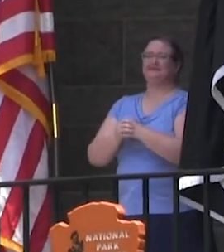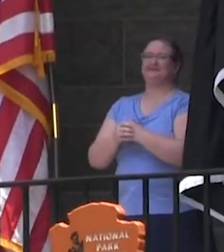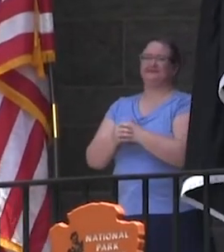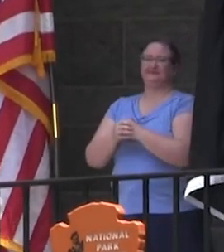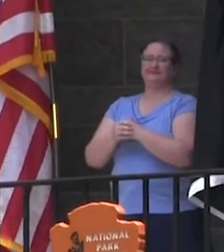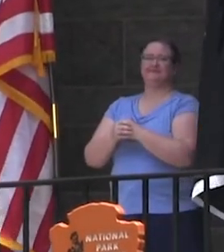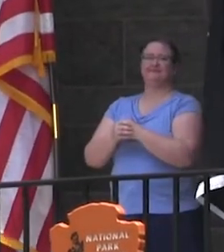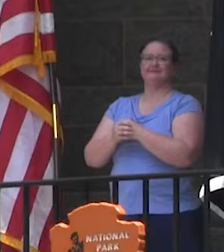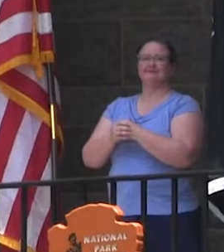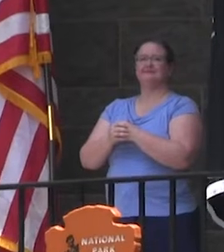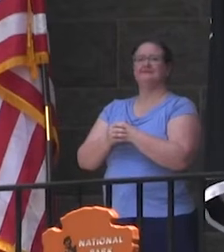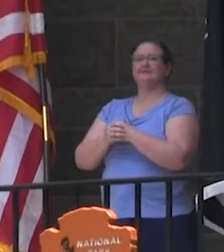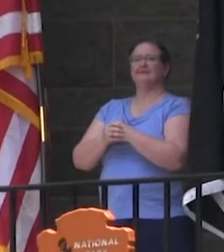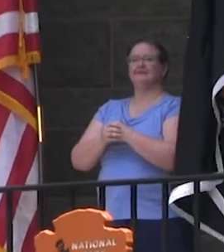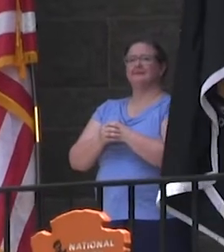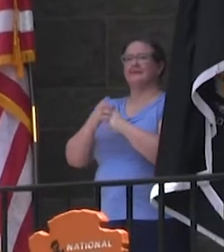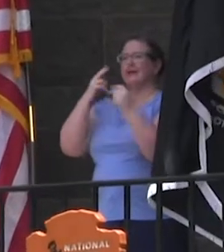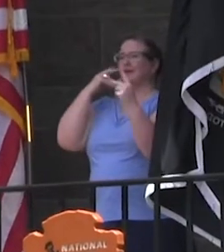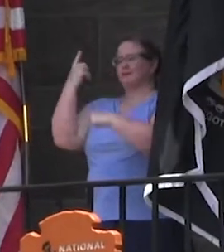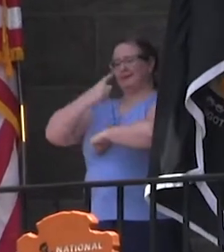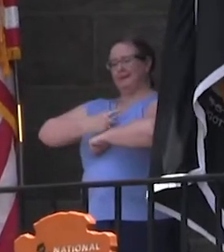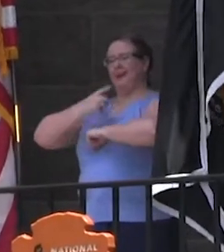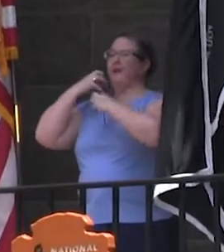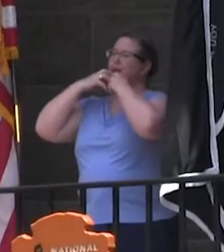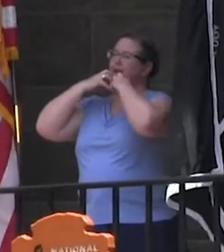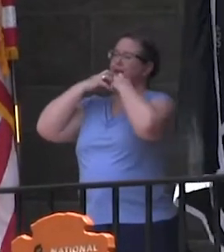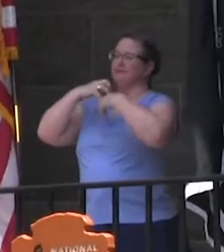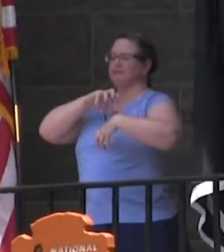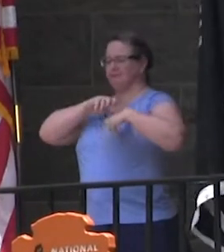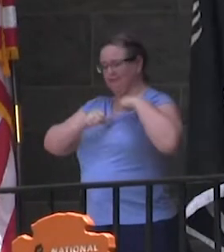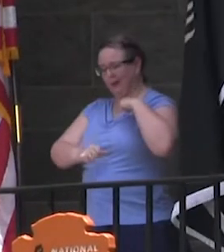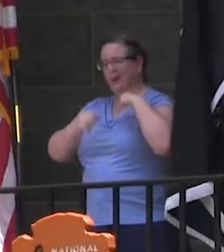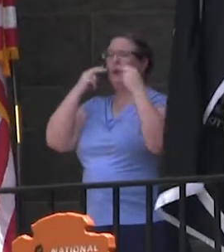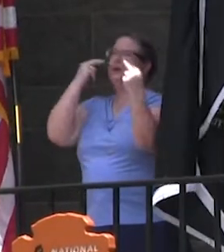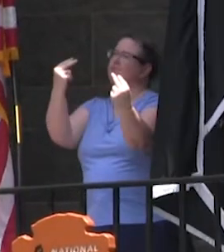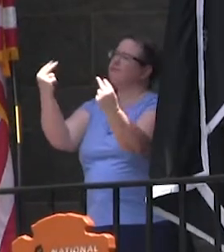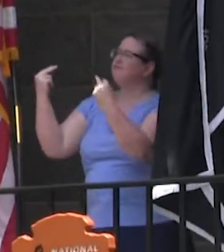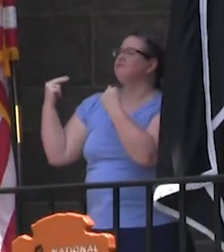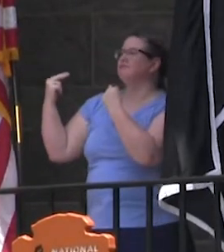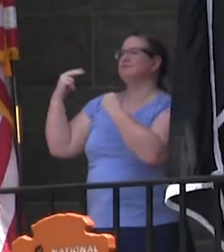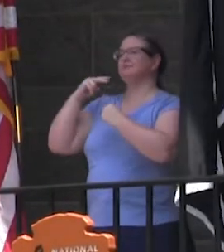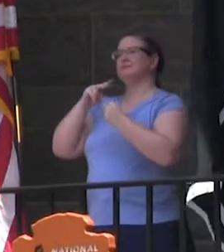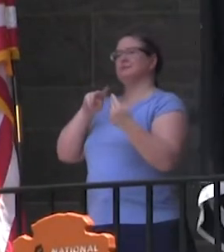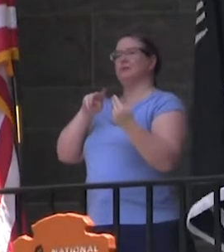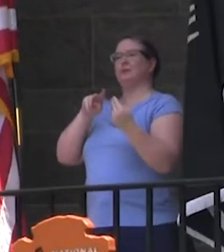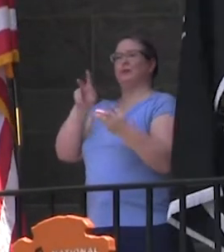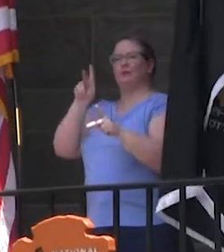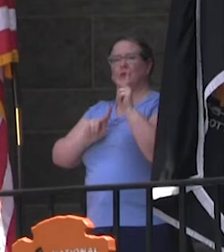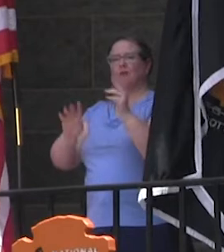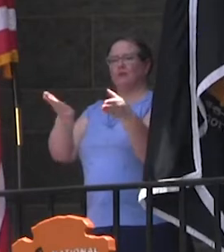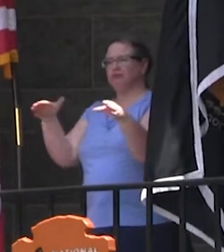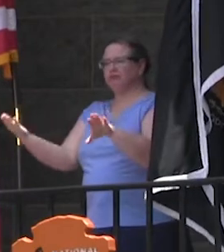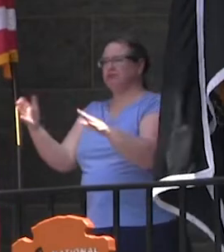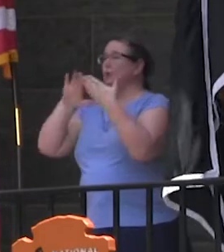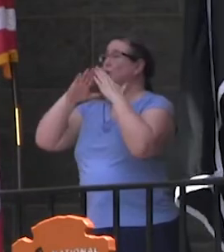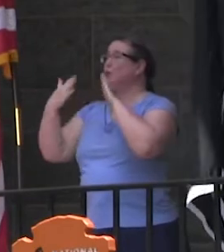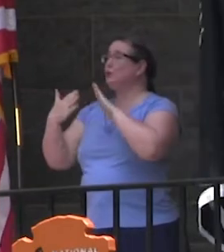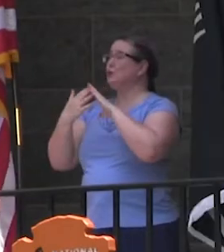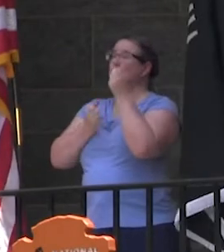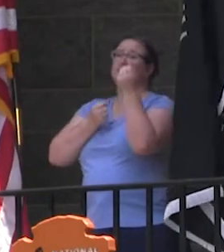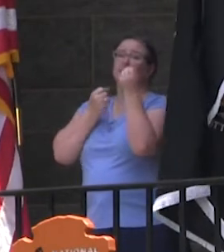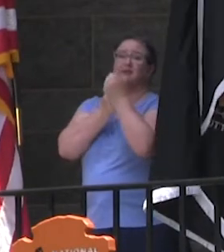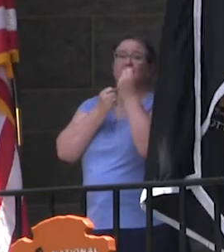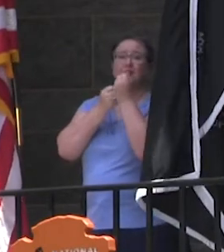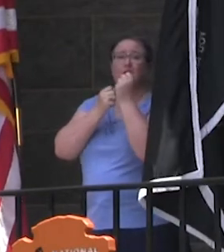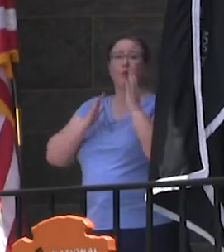to acknowledge this day of mourning and remembrance of our fallen service members, with our community, with our many